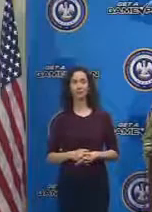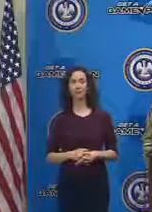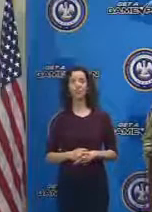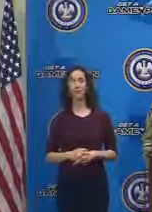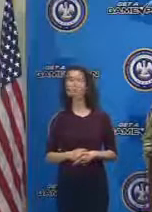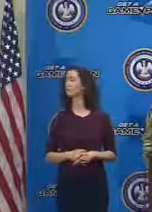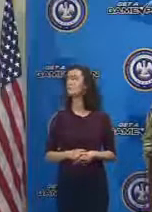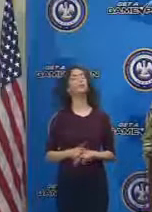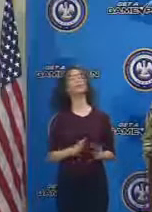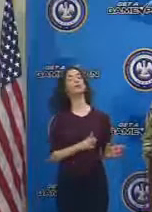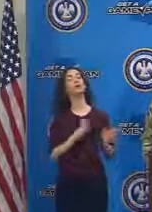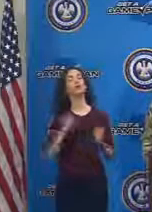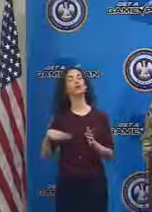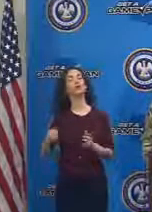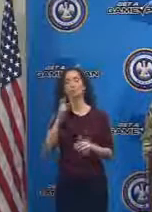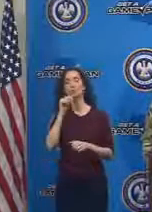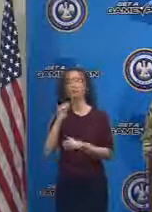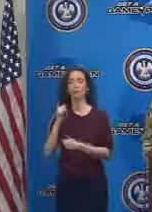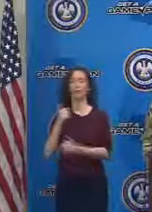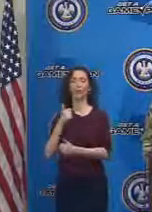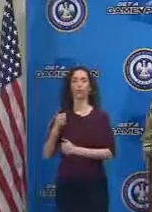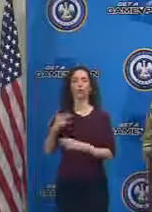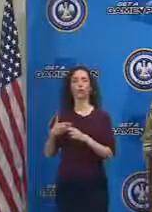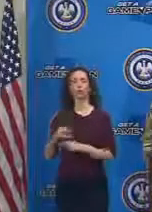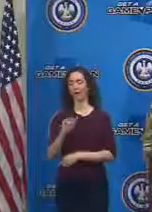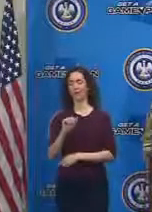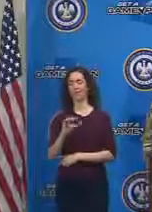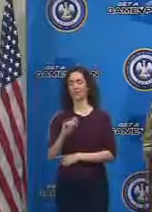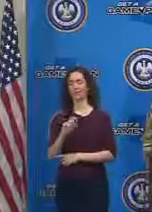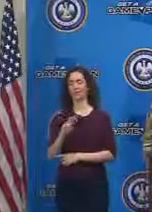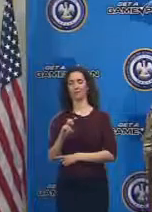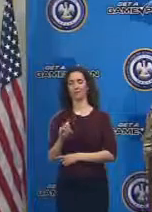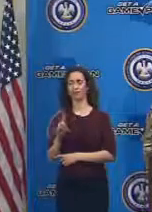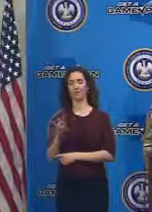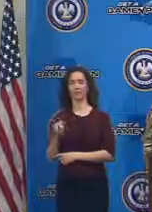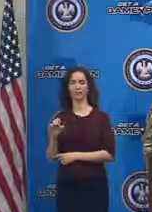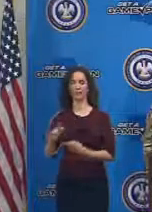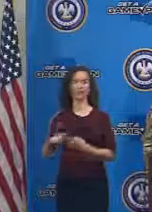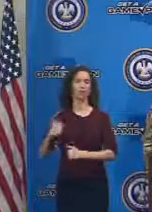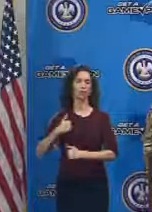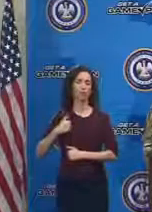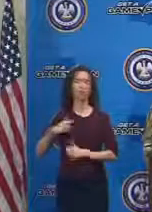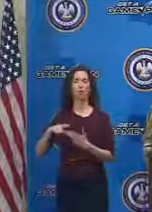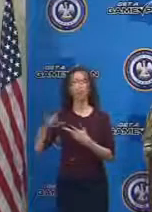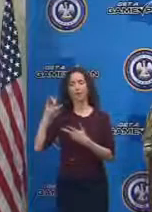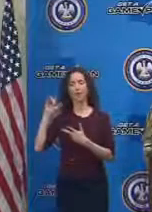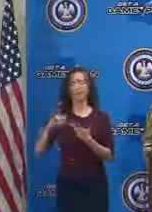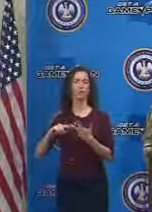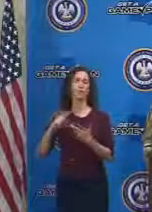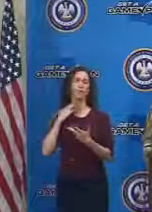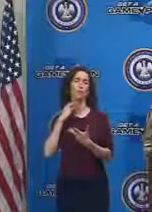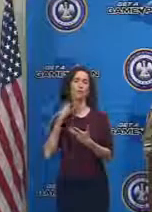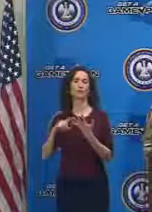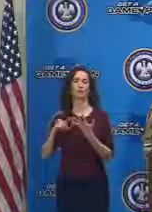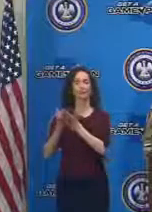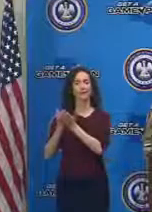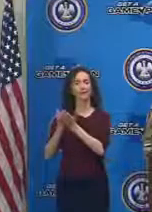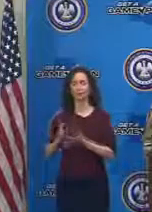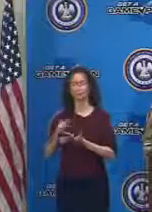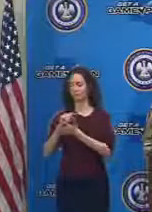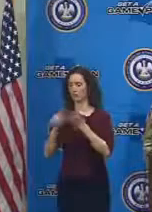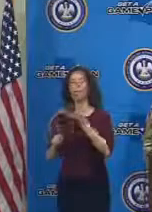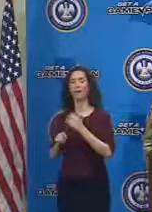active duty side, with our soldiers, airmen, Marines, and sailors, we're at 470